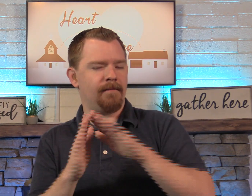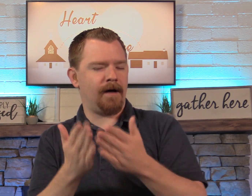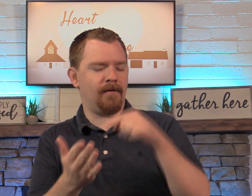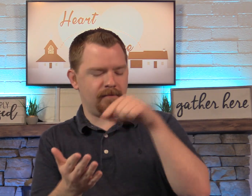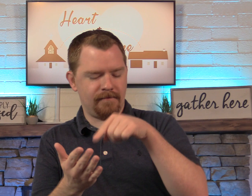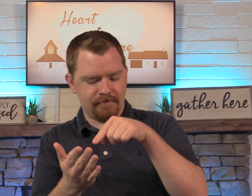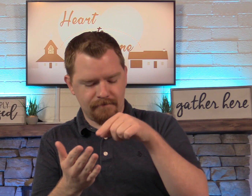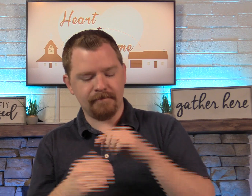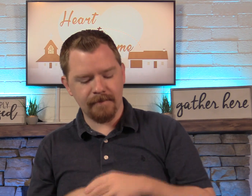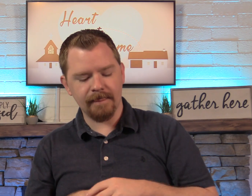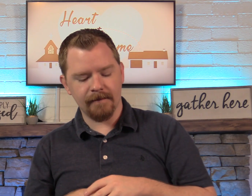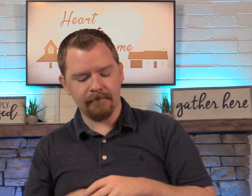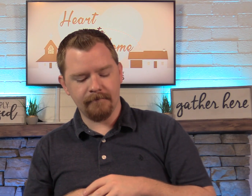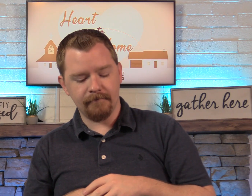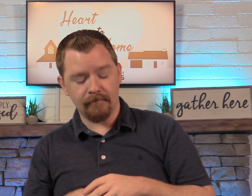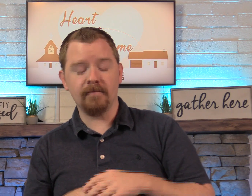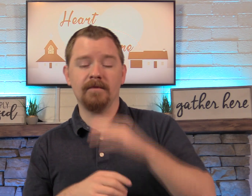I'm going to share a story.